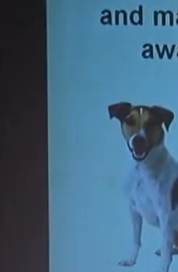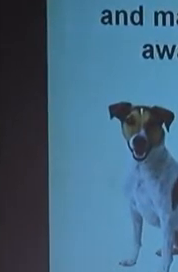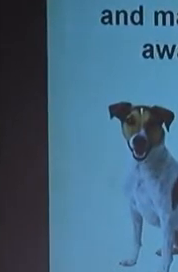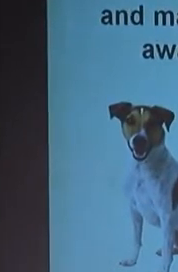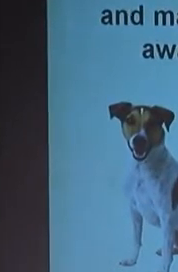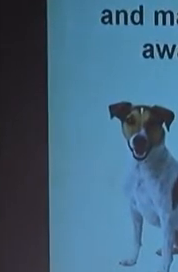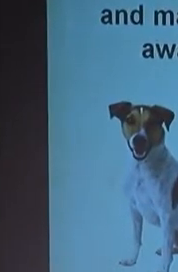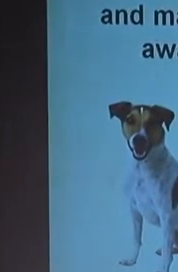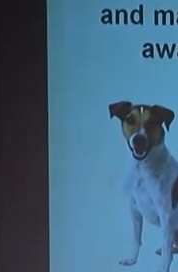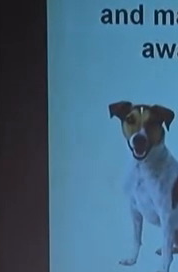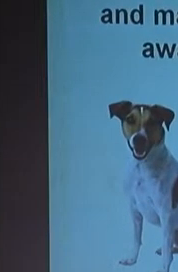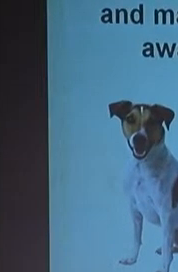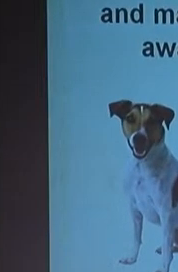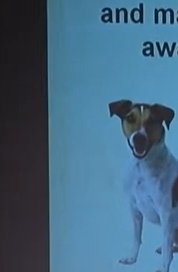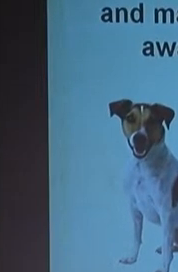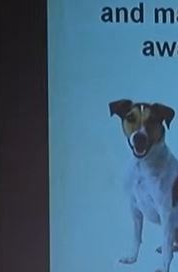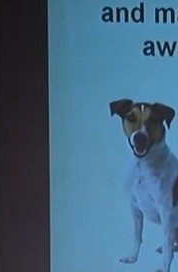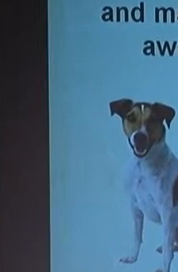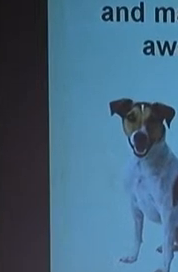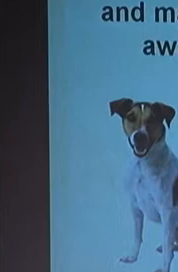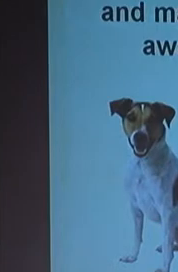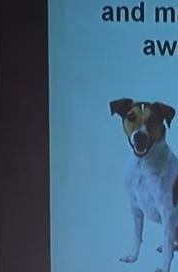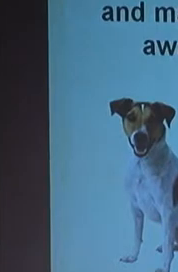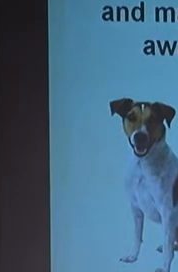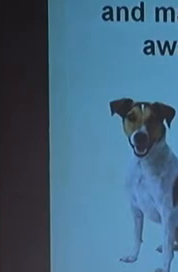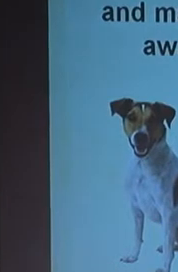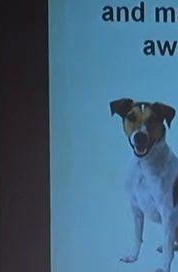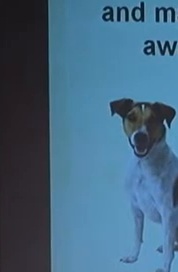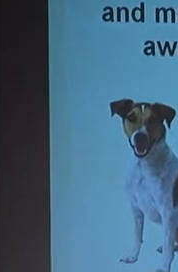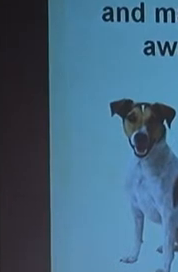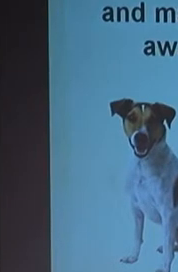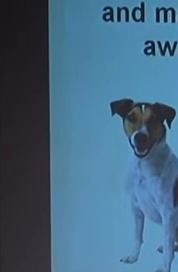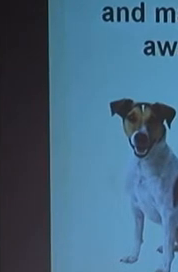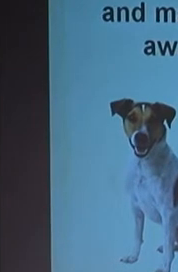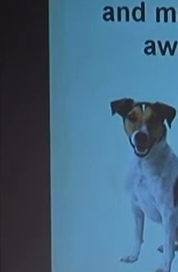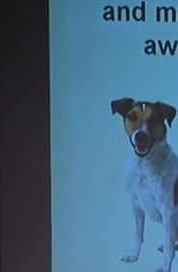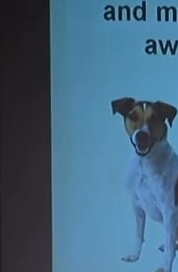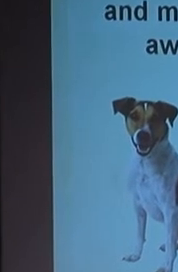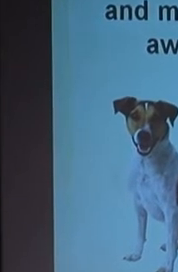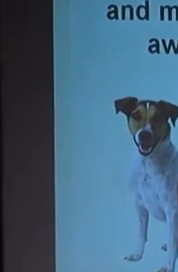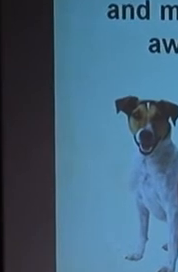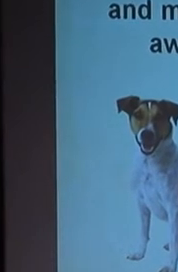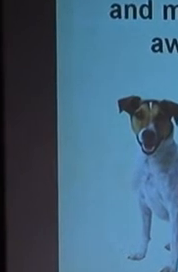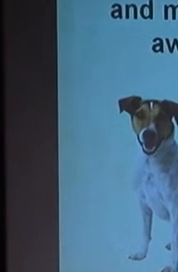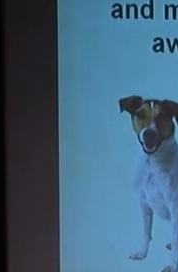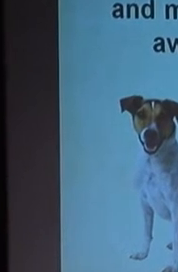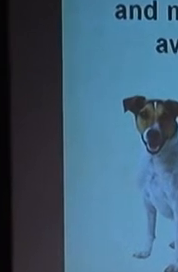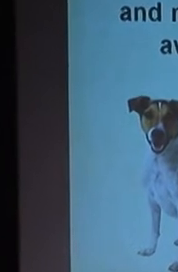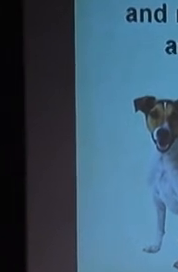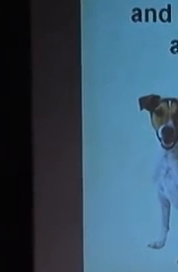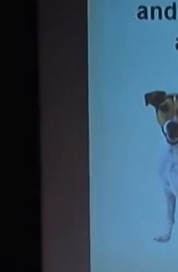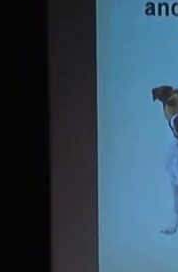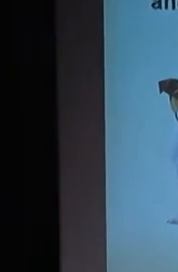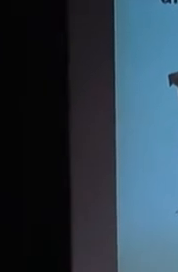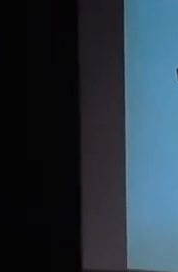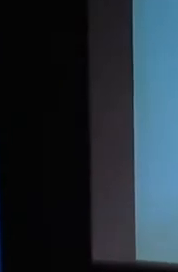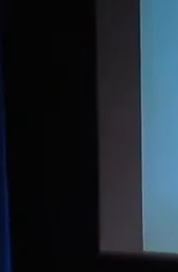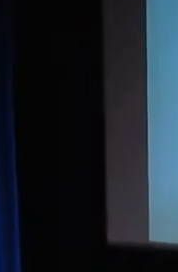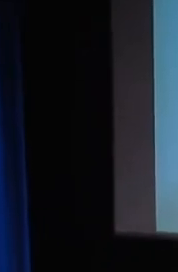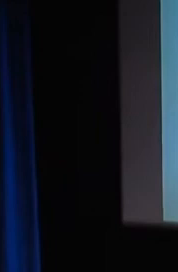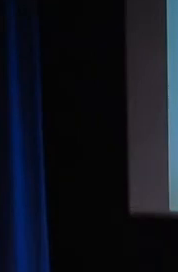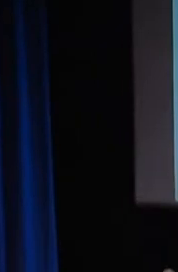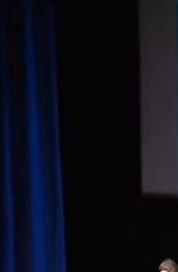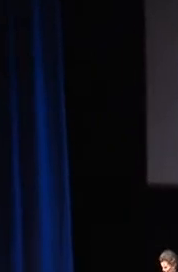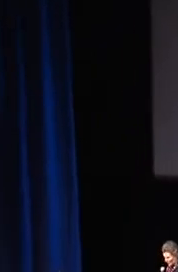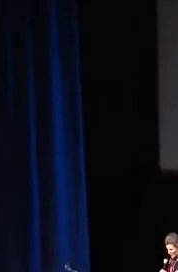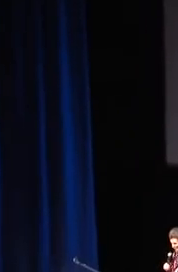Valley. I don't name any live people with Asperger's. You get too much autism, and you've got a very, very severe handicap.